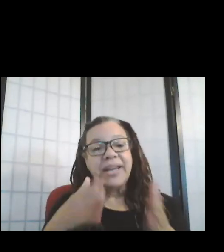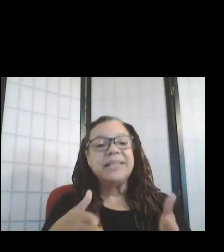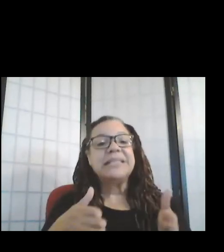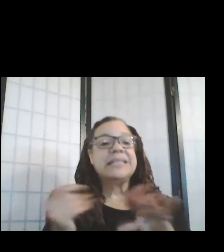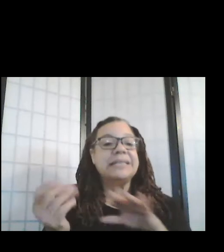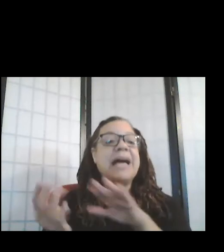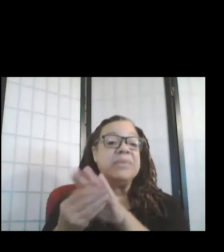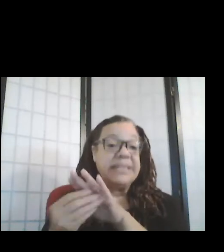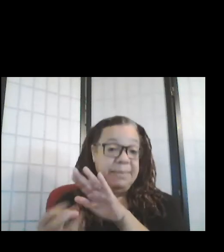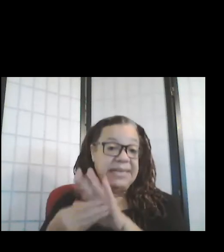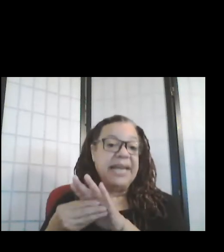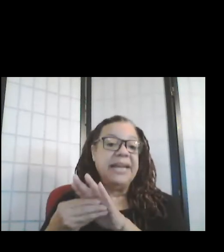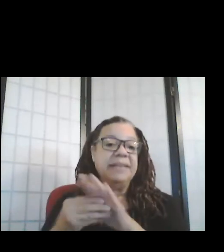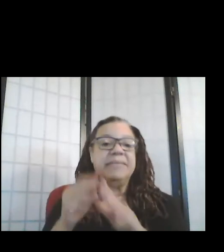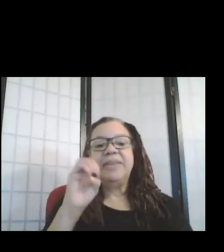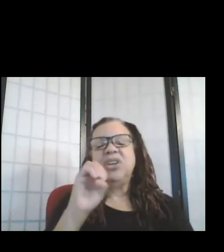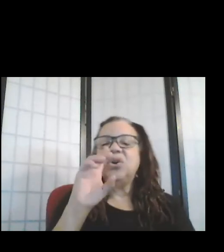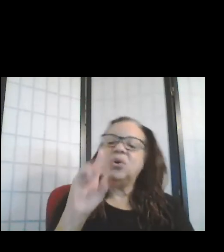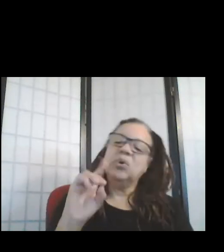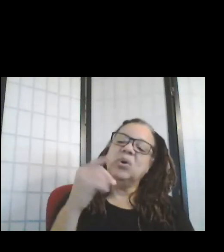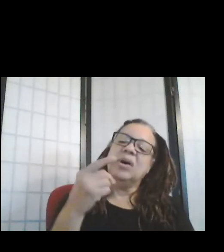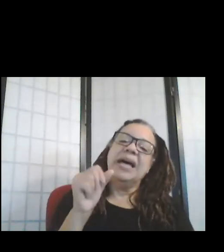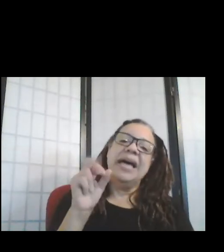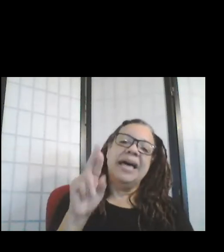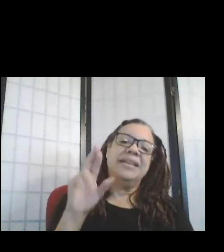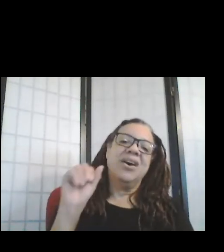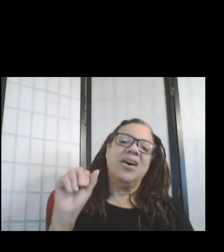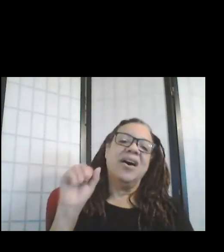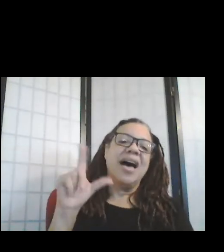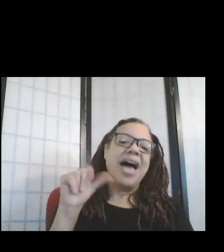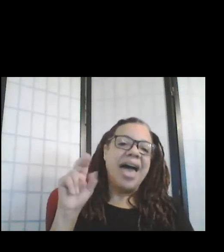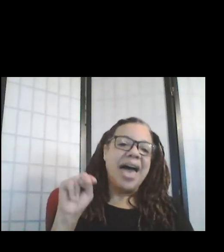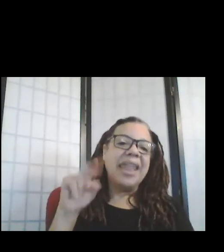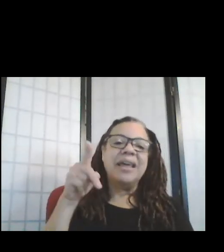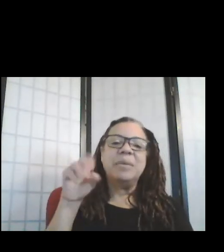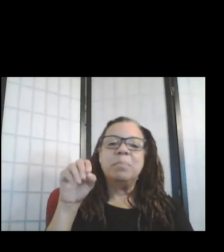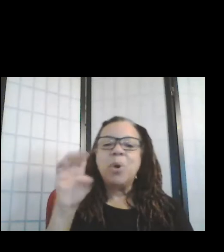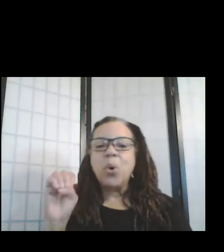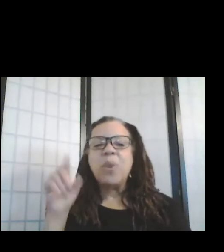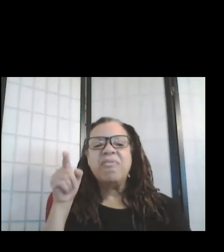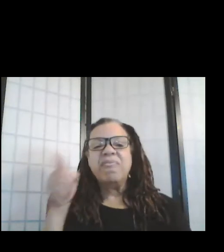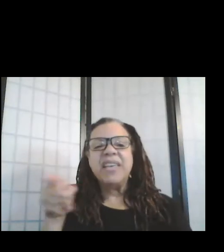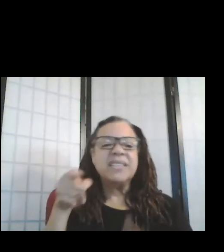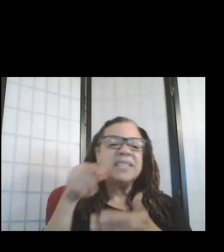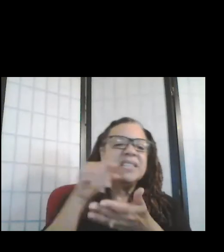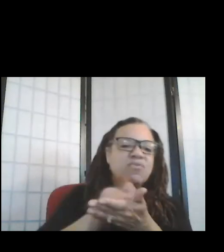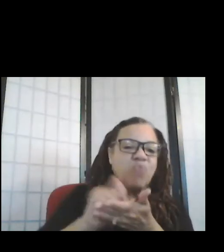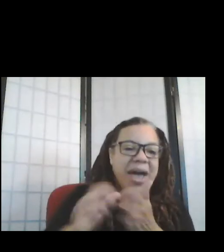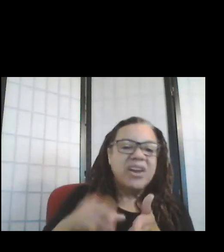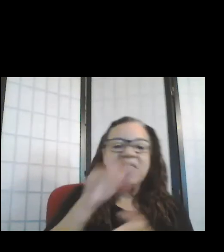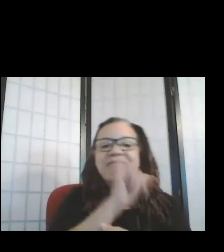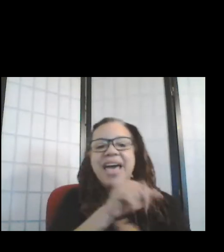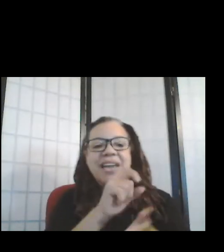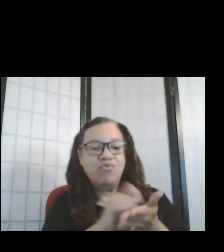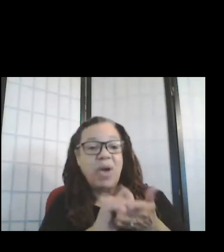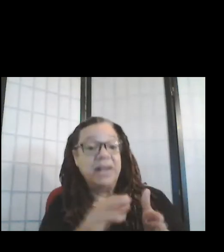imitating Edgar Allan Poe. I was imitating this writer, that writer. And I think that's an important phase in